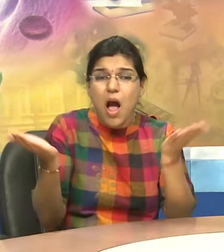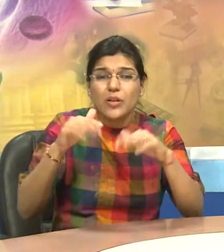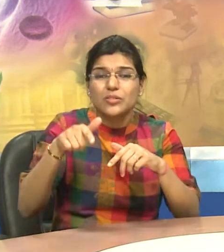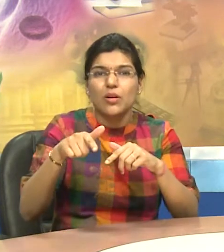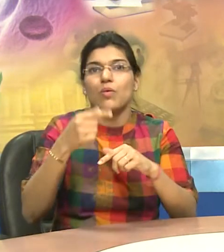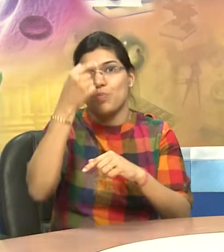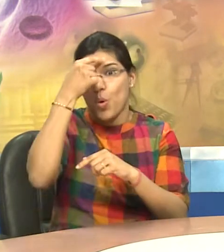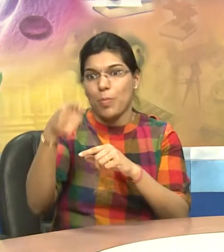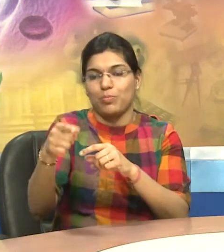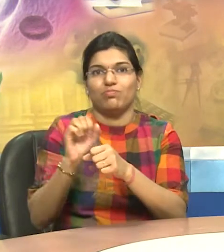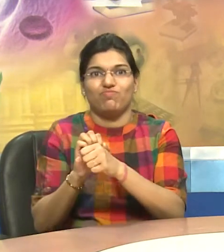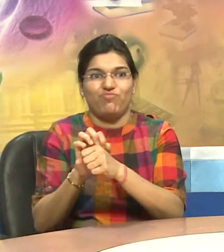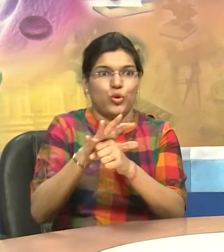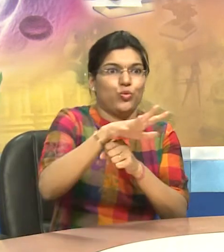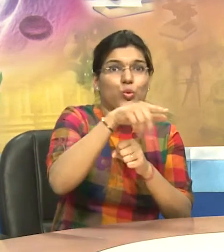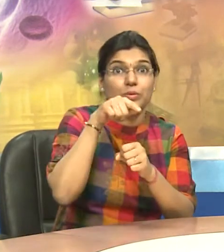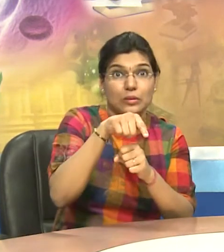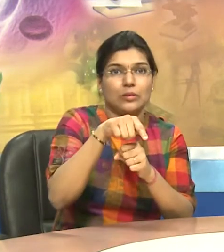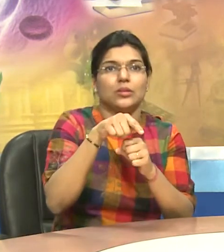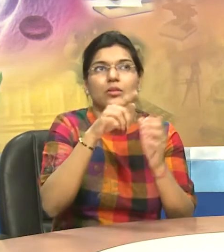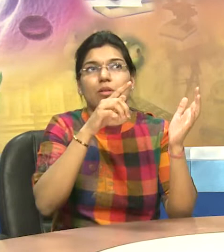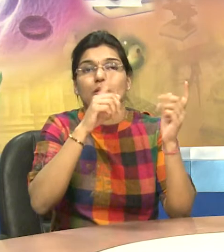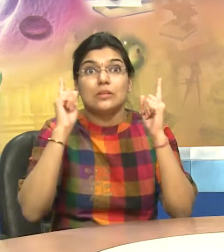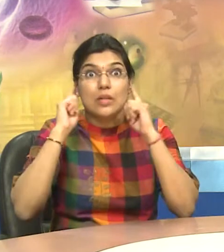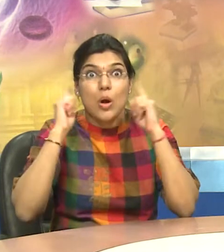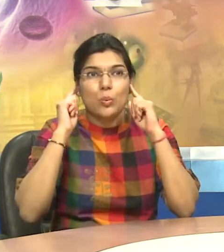land causes problem.